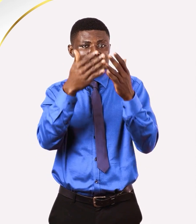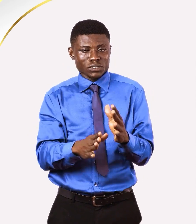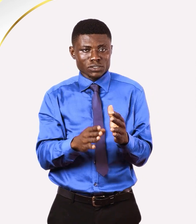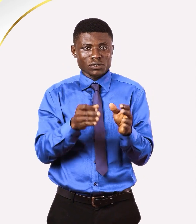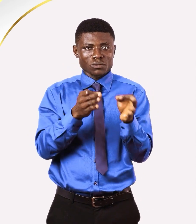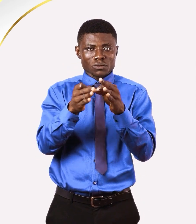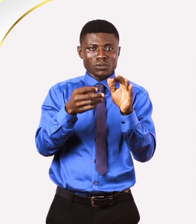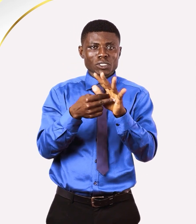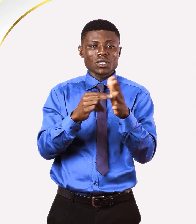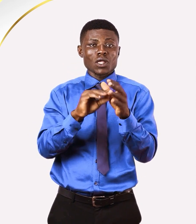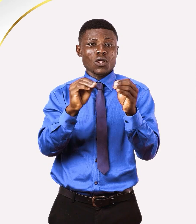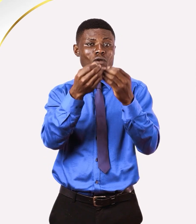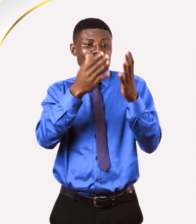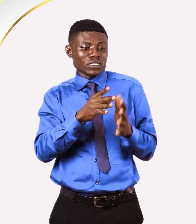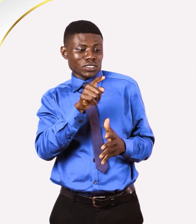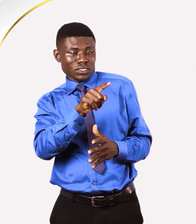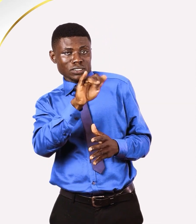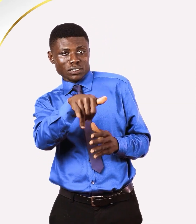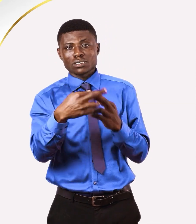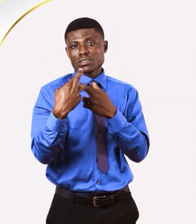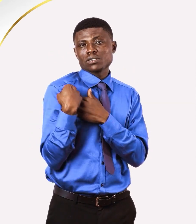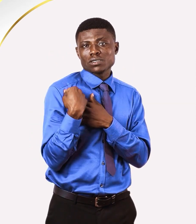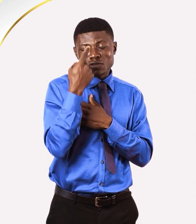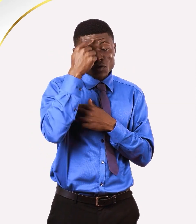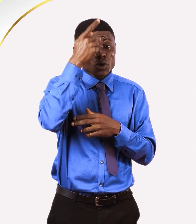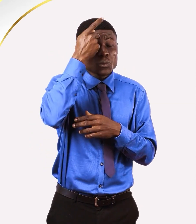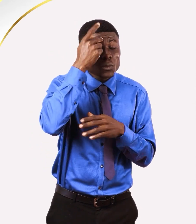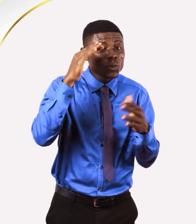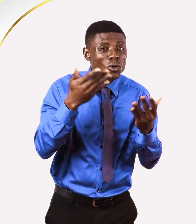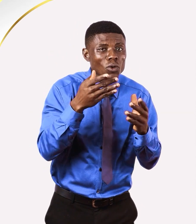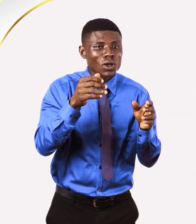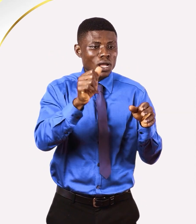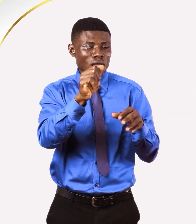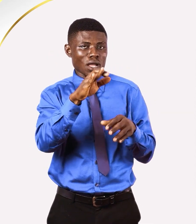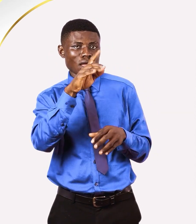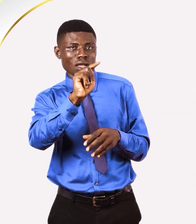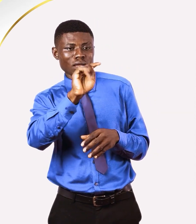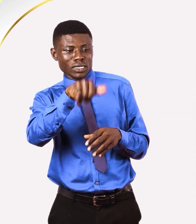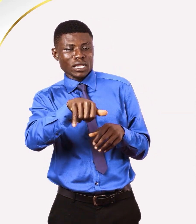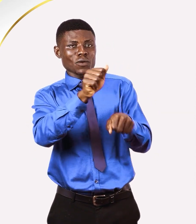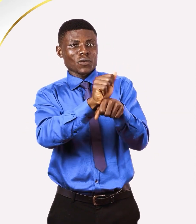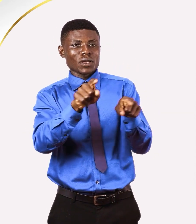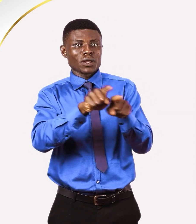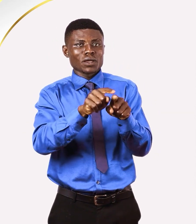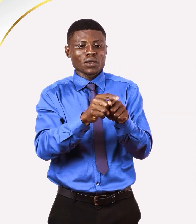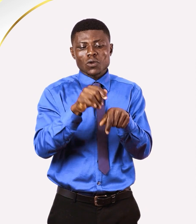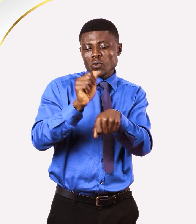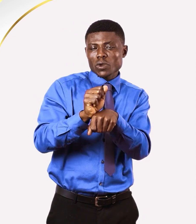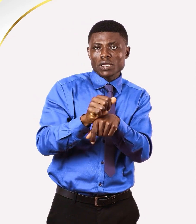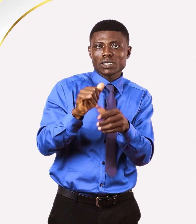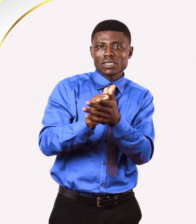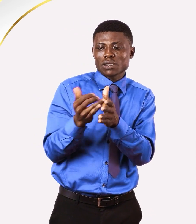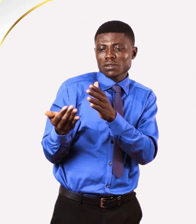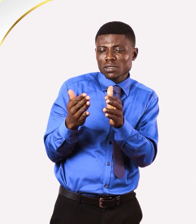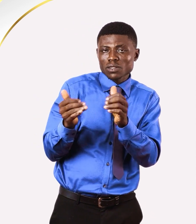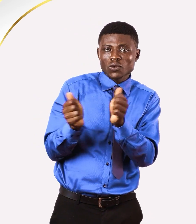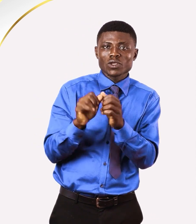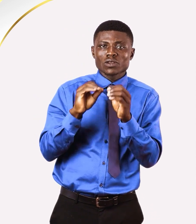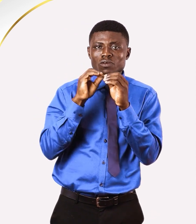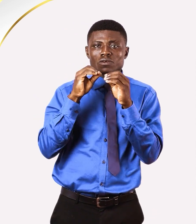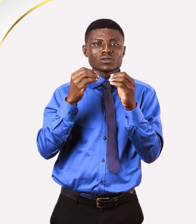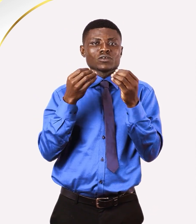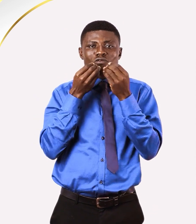Designated officer. Definition. An officer designated for the purposes of the Act who performs a similar role